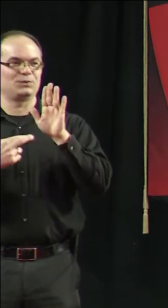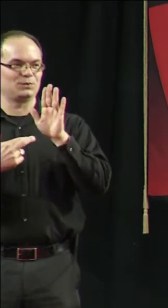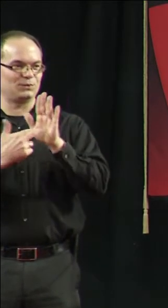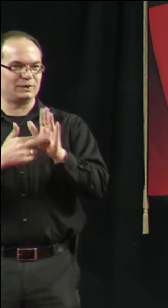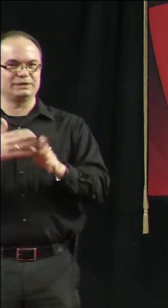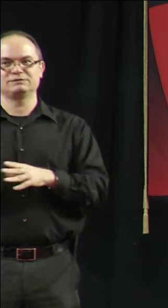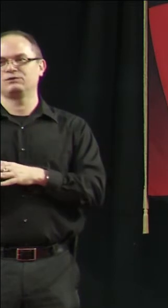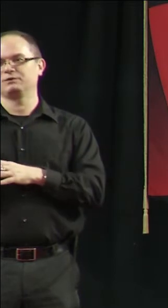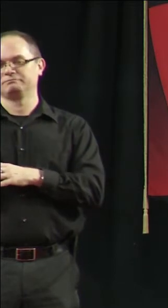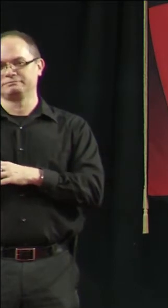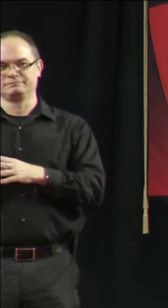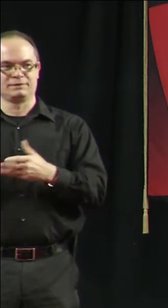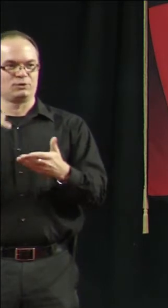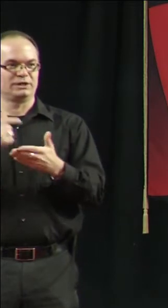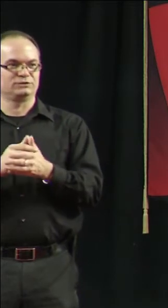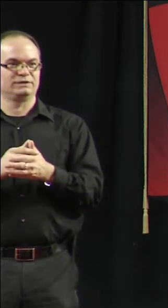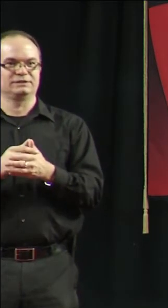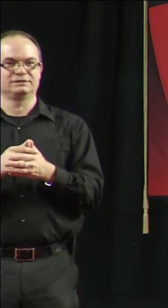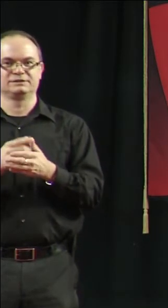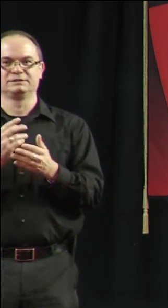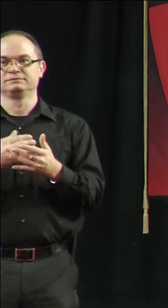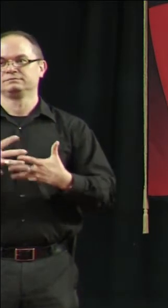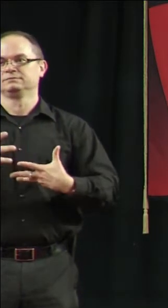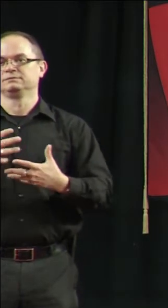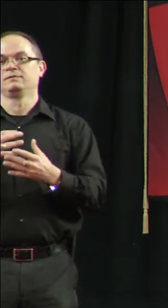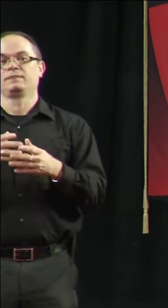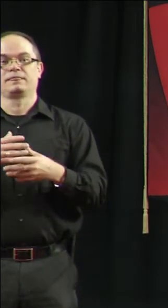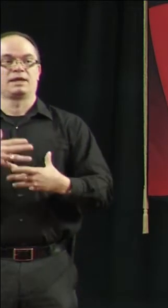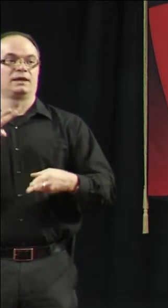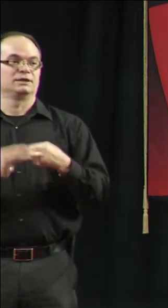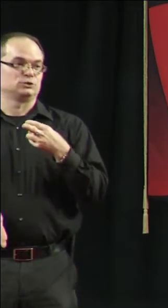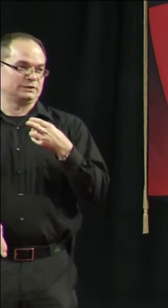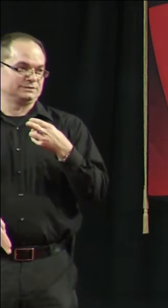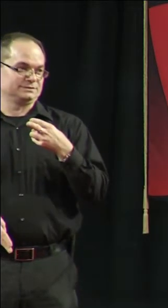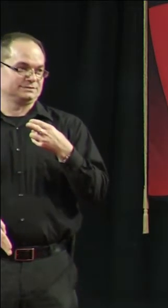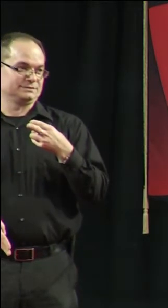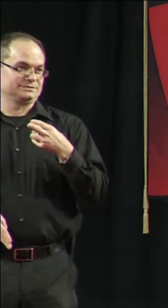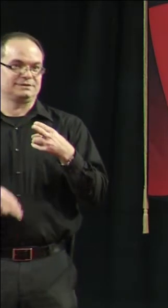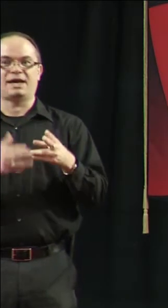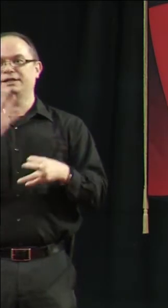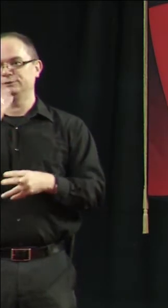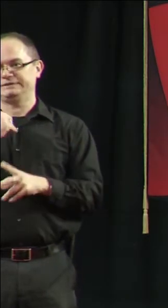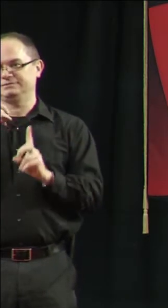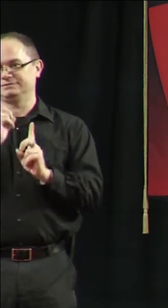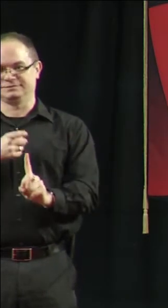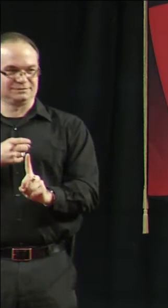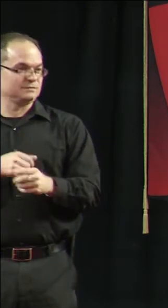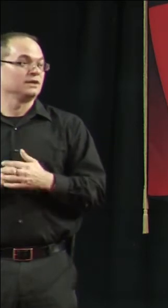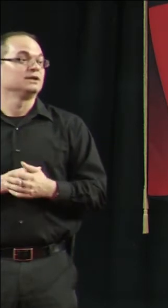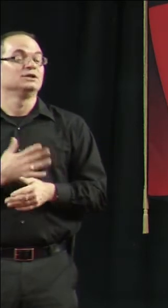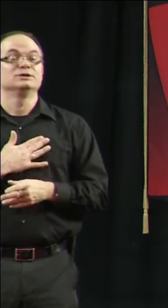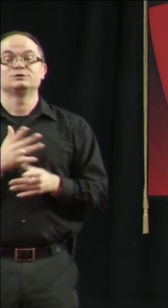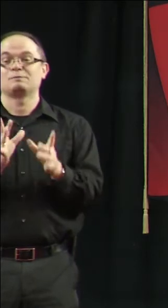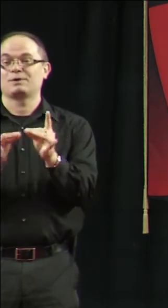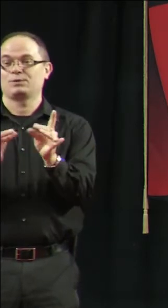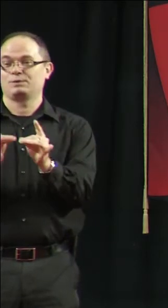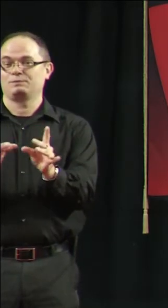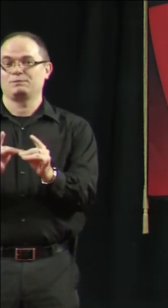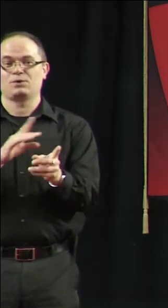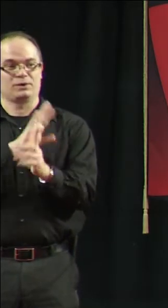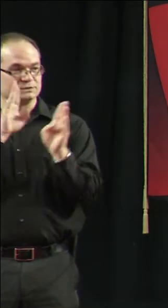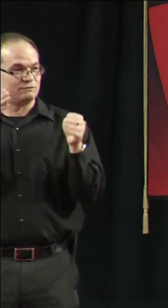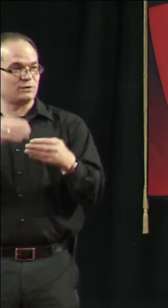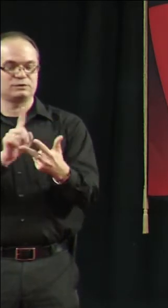a commencement speech and of life in general. Keep it short and sweet. My brief remarks today are centered